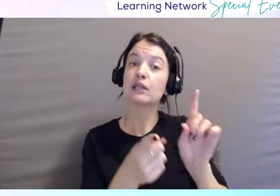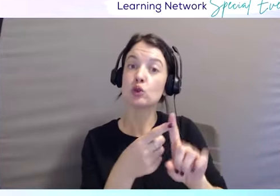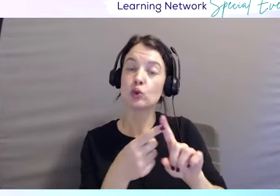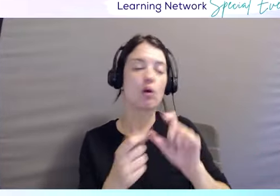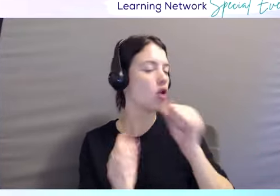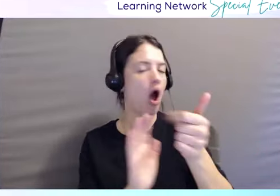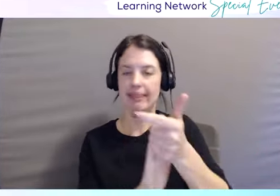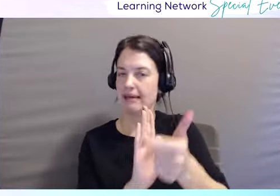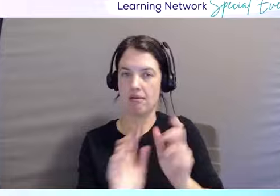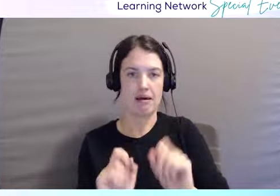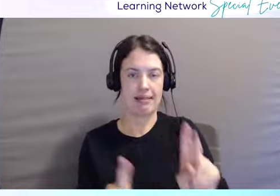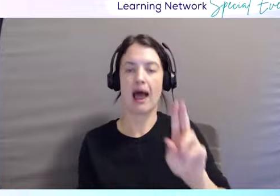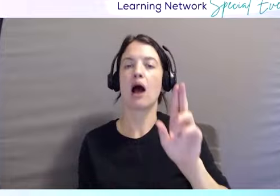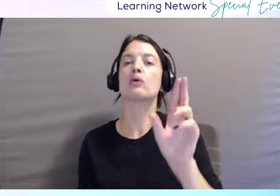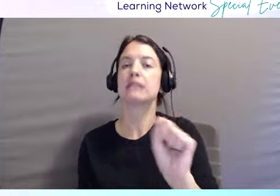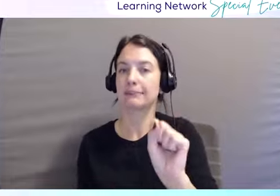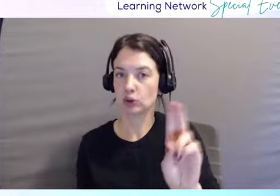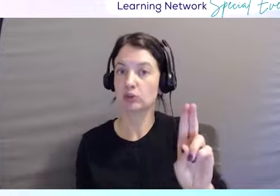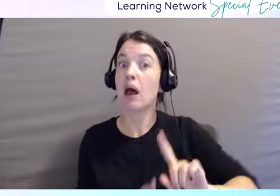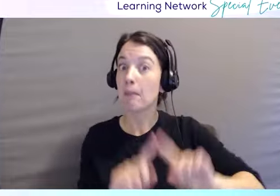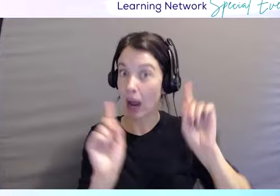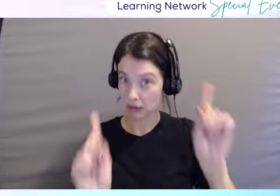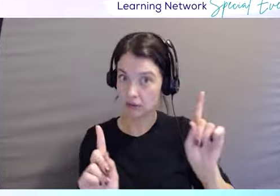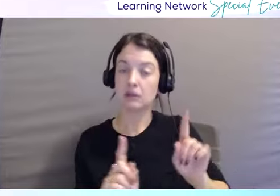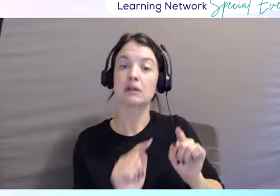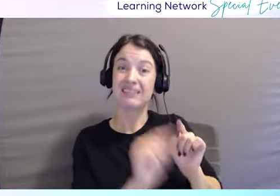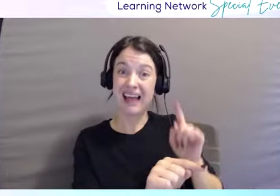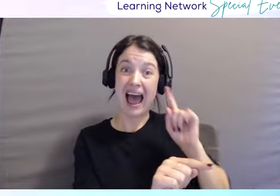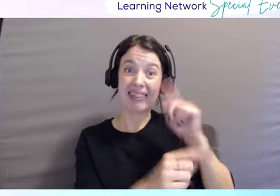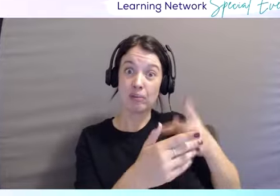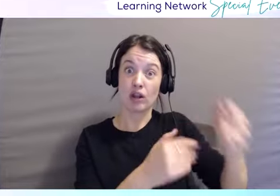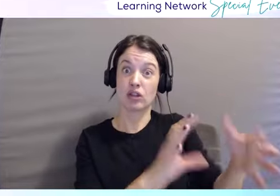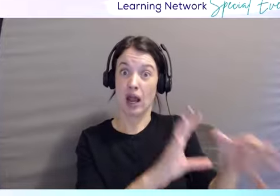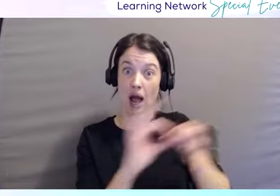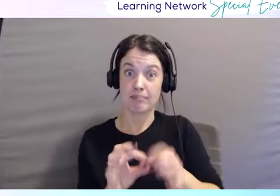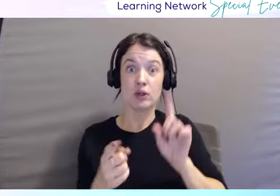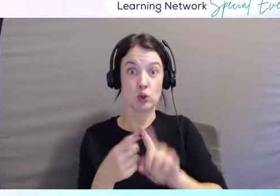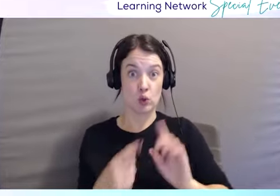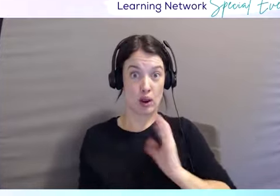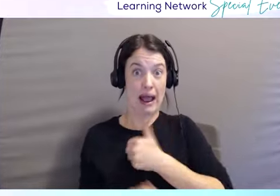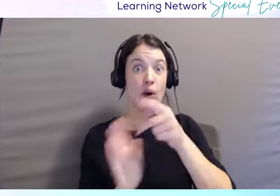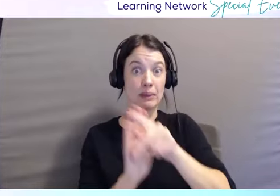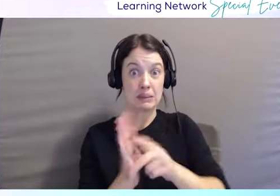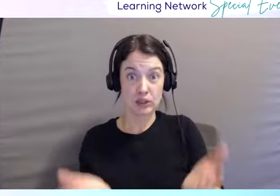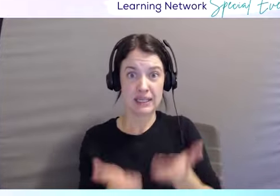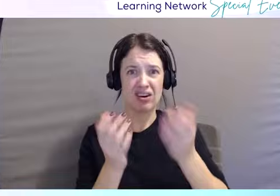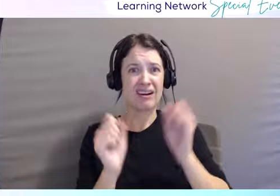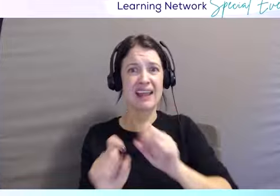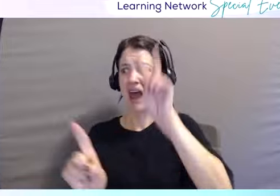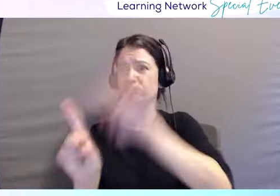I think the culturally safe, trauma-informed relational principles here could best be applied to any of our work in responding